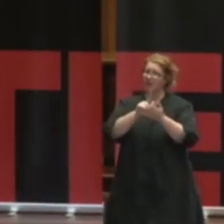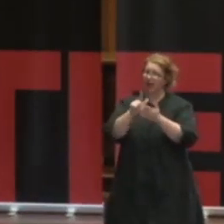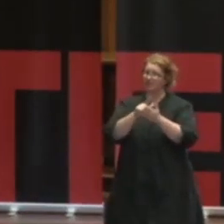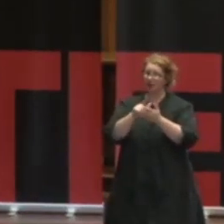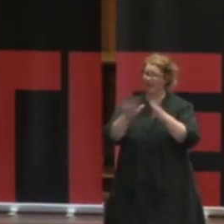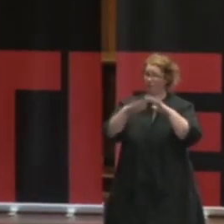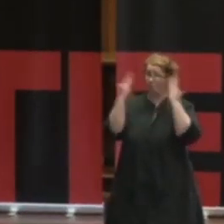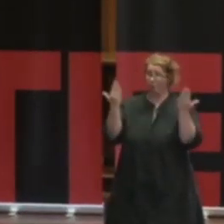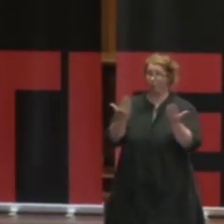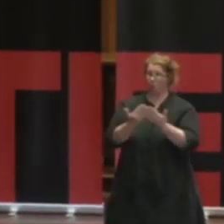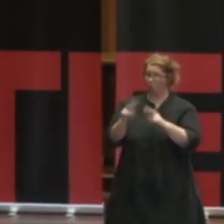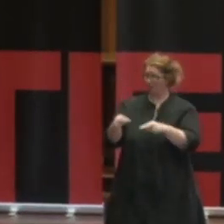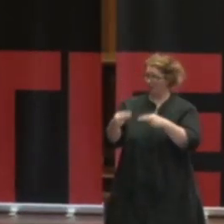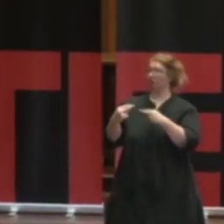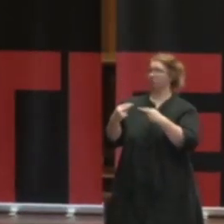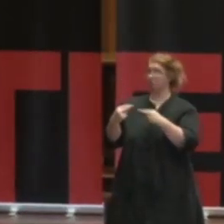right?